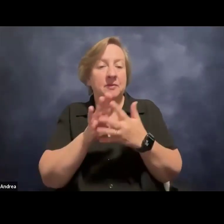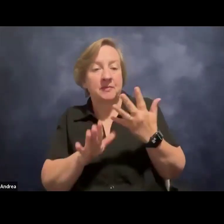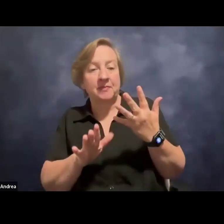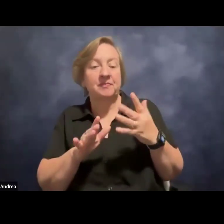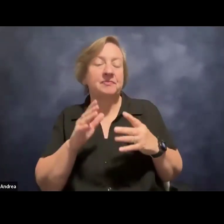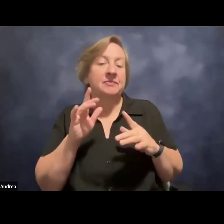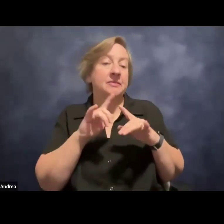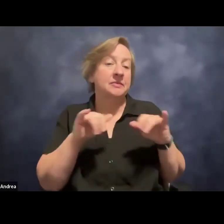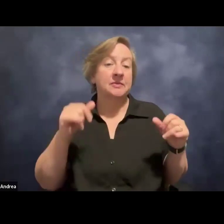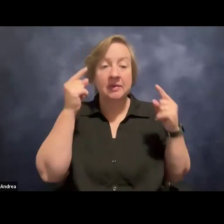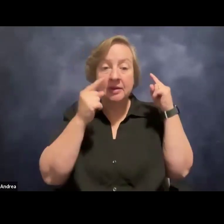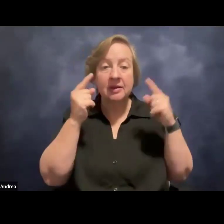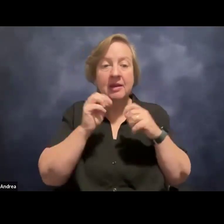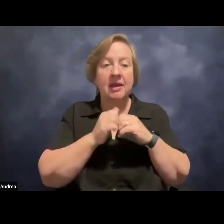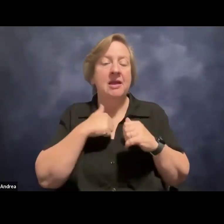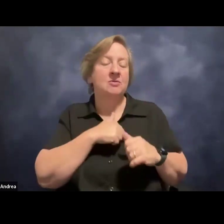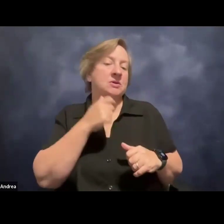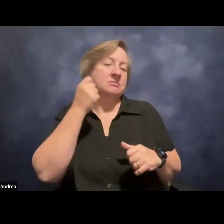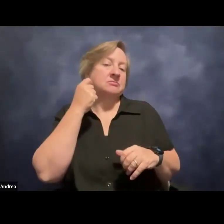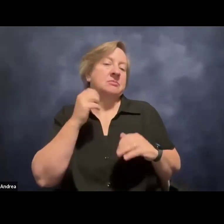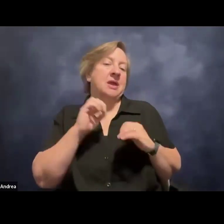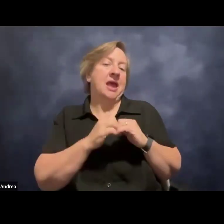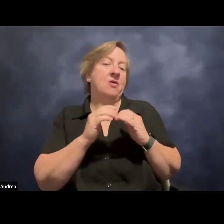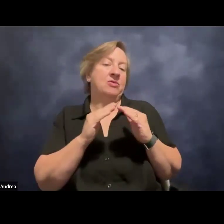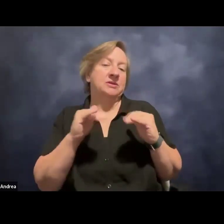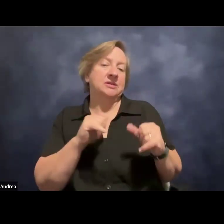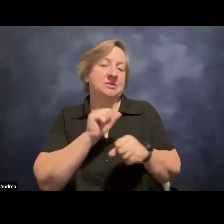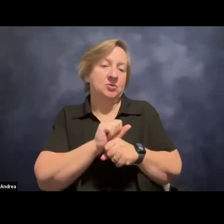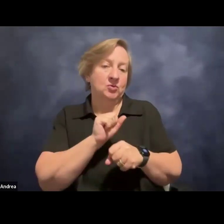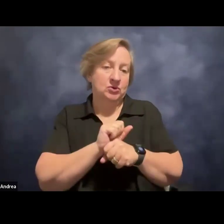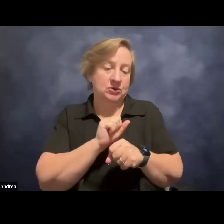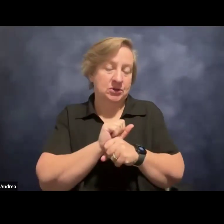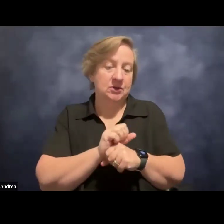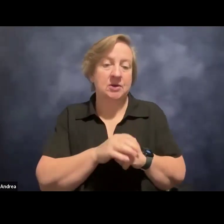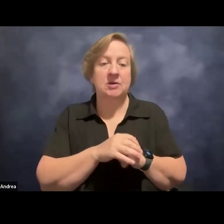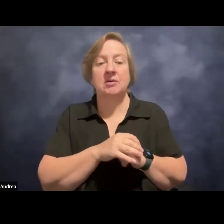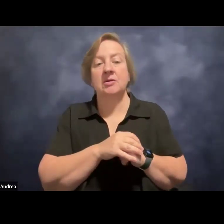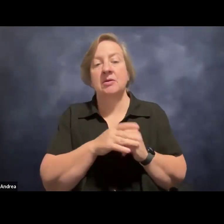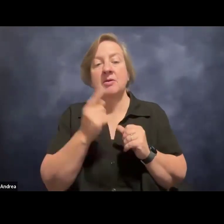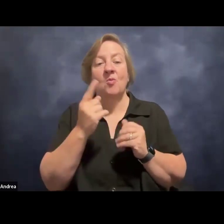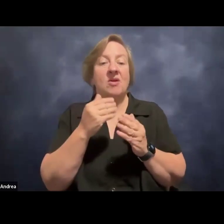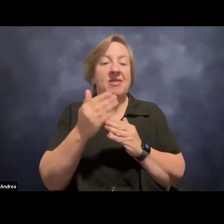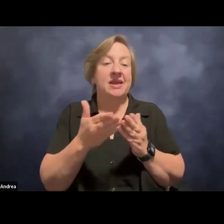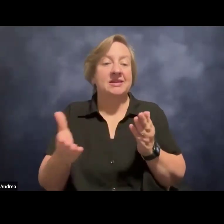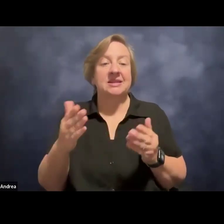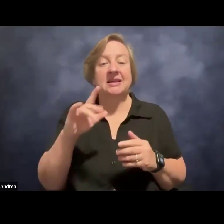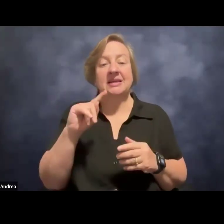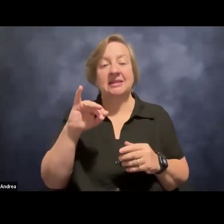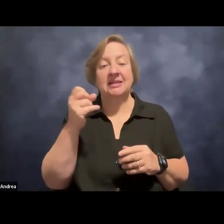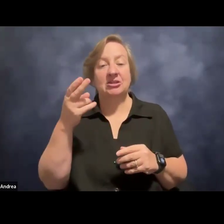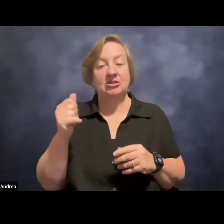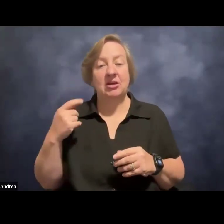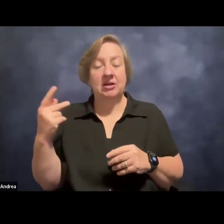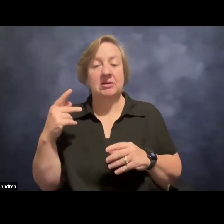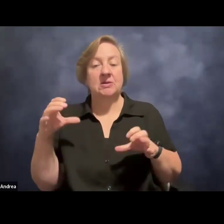thinking about how do we understand how well the system's working and what we need to do. So one of the next things Tisha and I are doing is bringing our